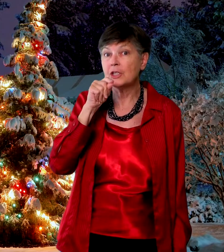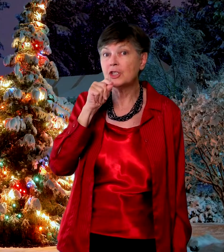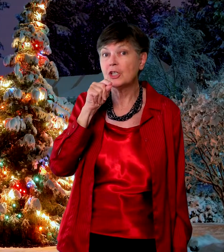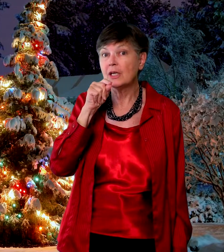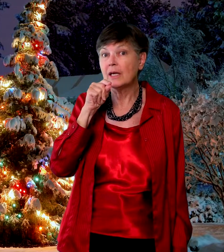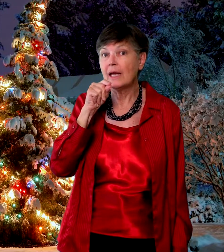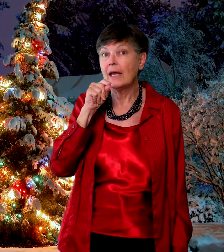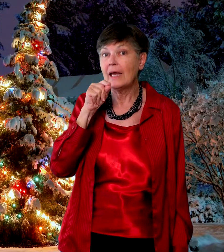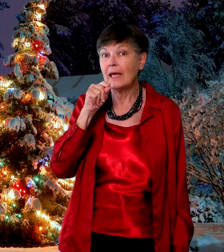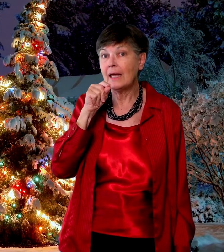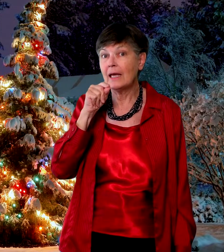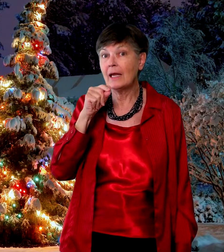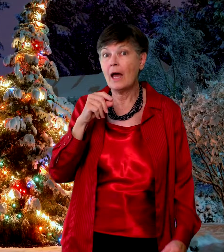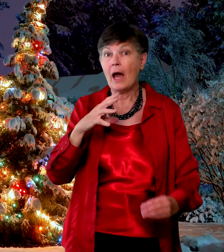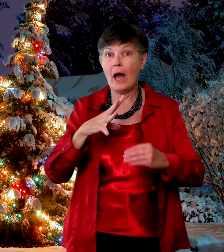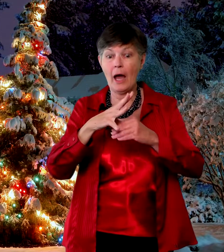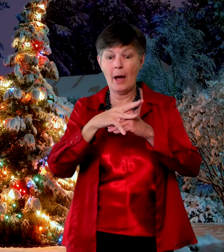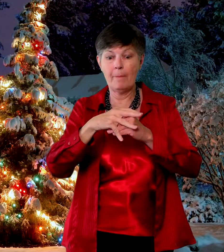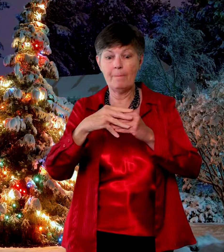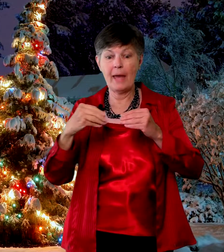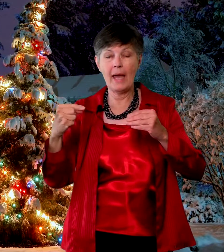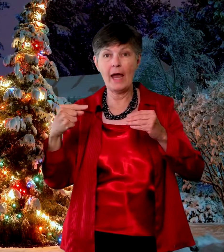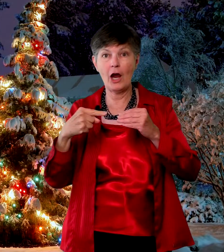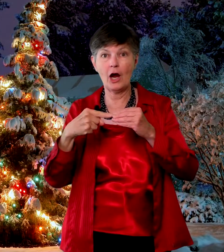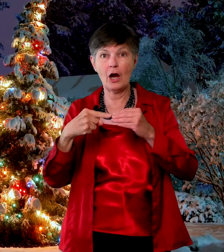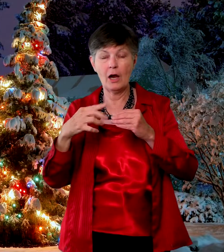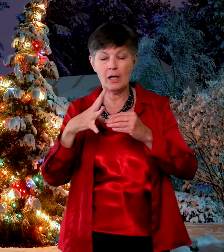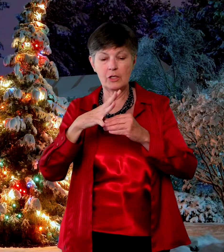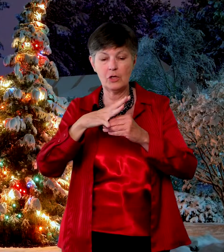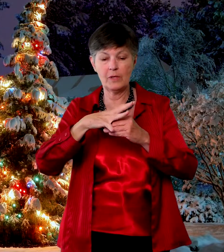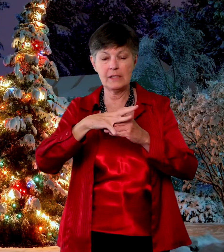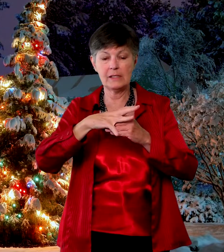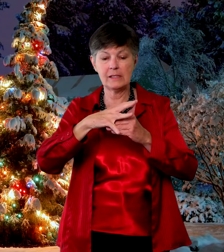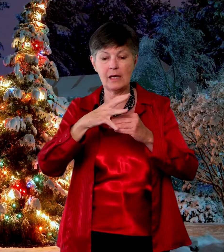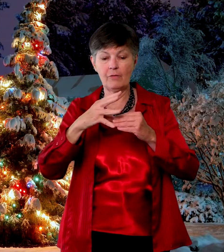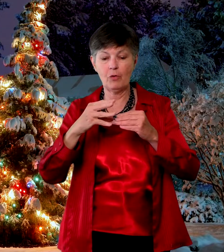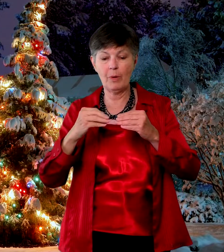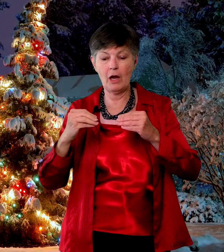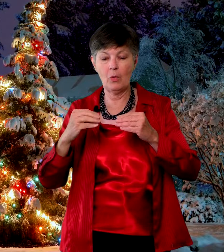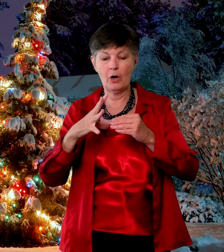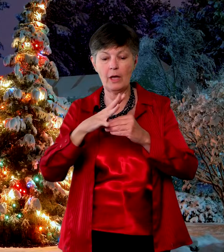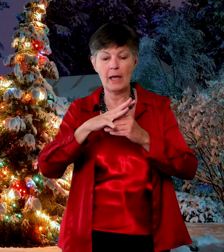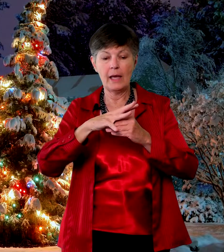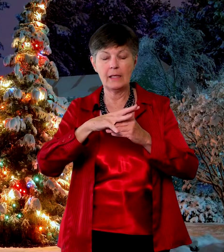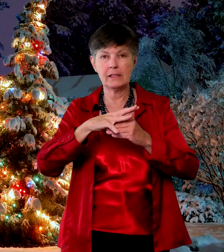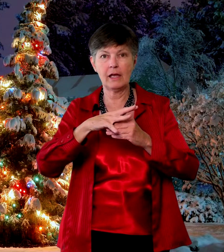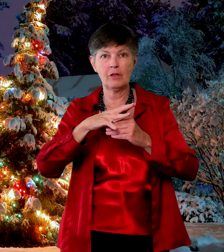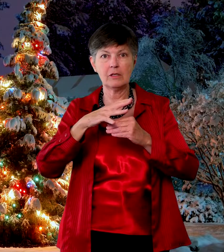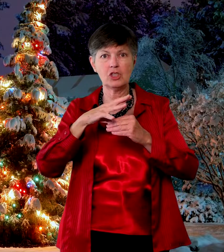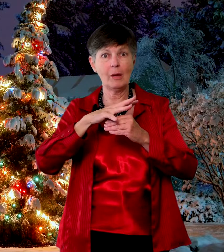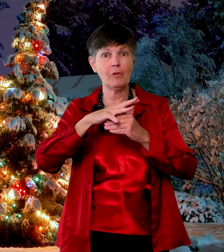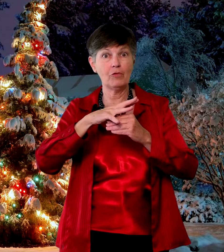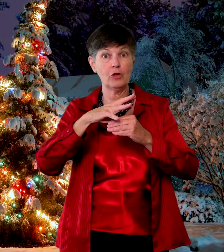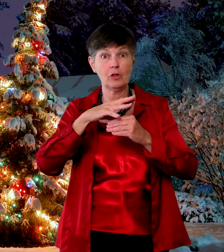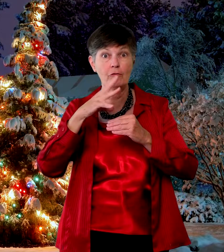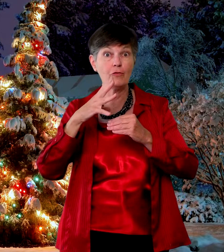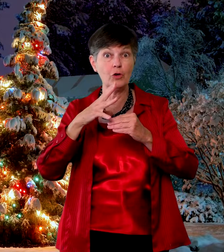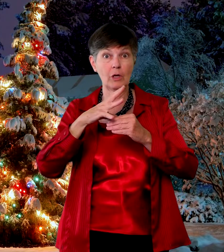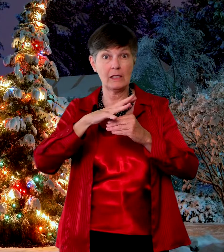partridge in a pear. So this is the sign for pear, where it's like the shape of the fruit because it's